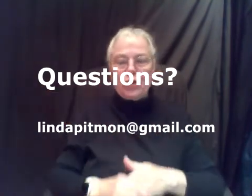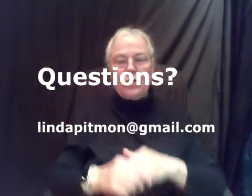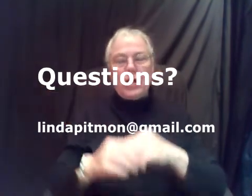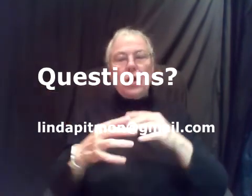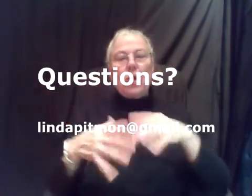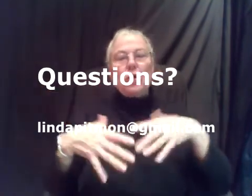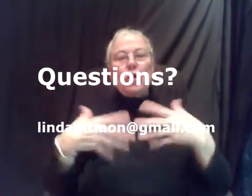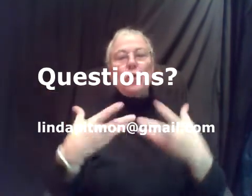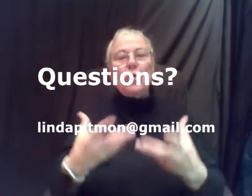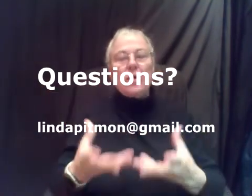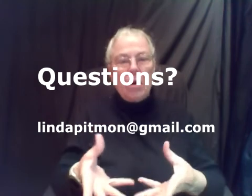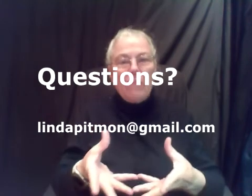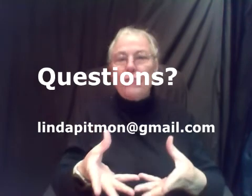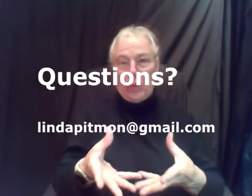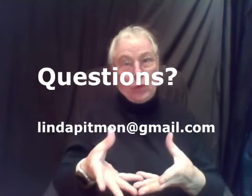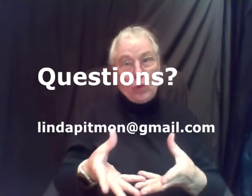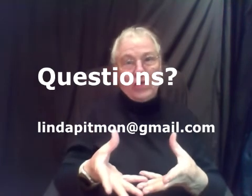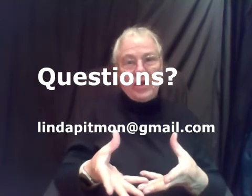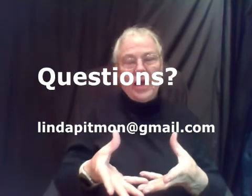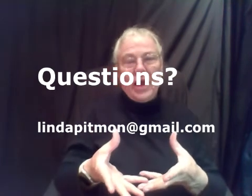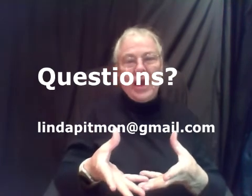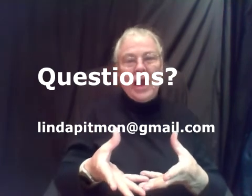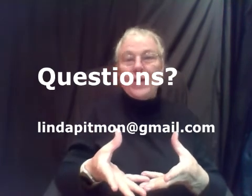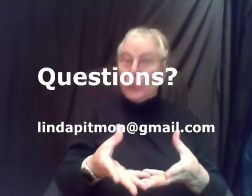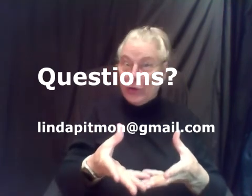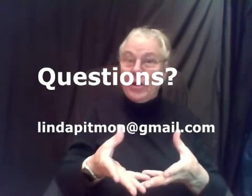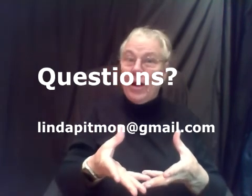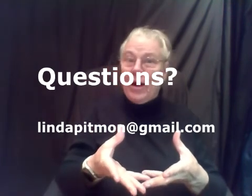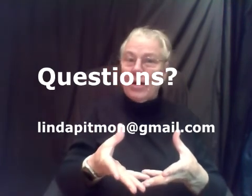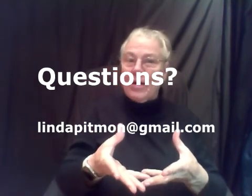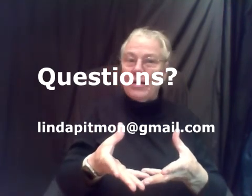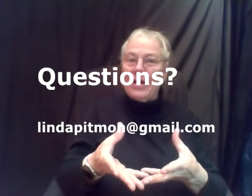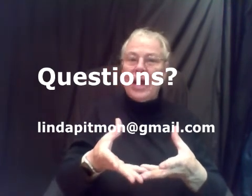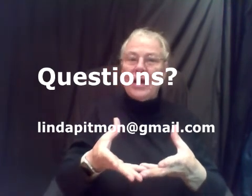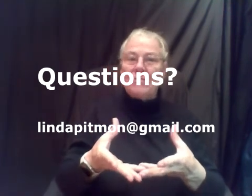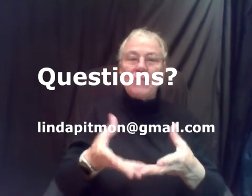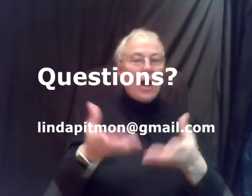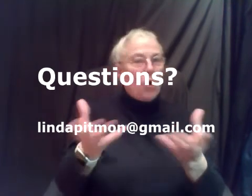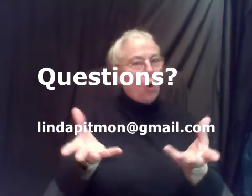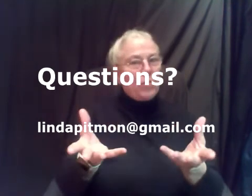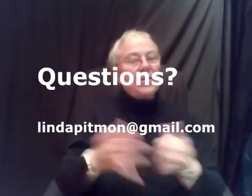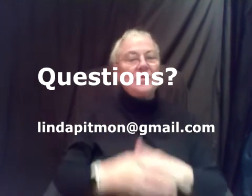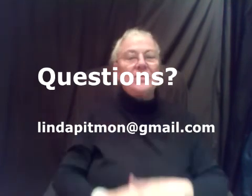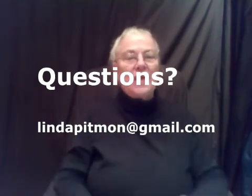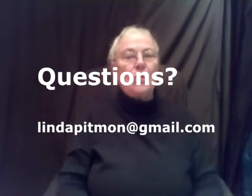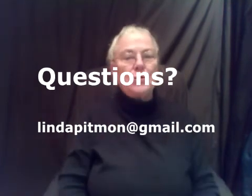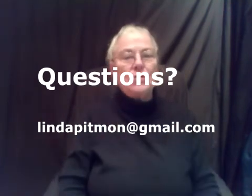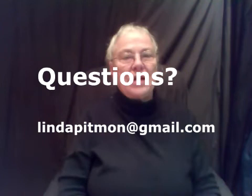that you are comfortable with it, and good luck. And I hope that this has helped you some.